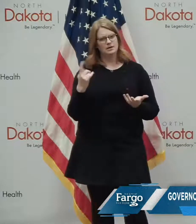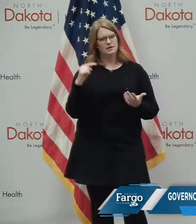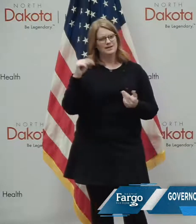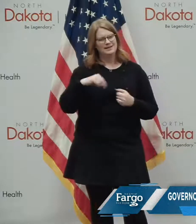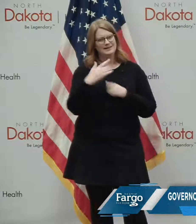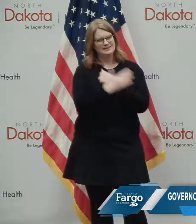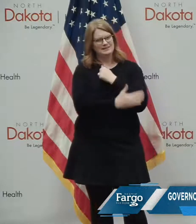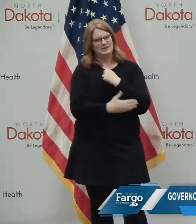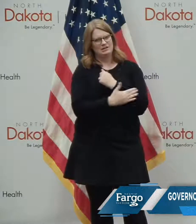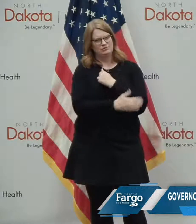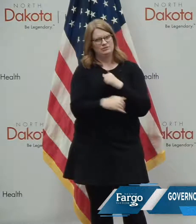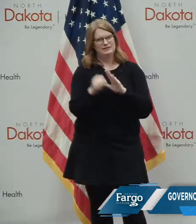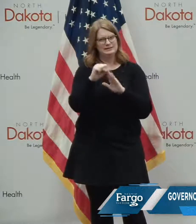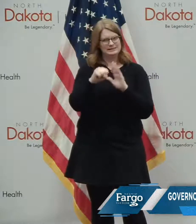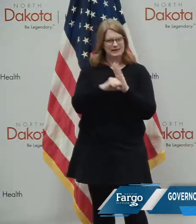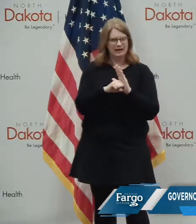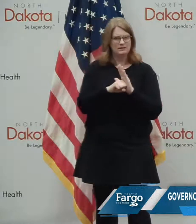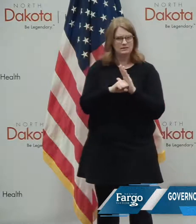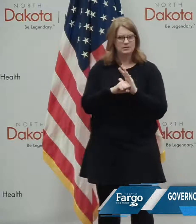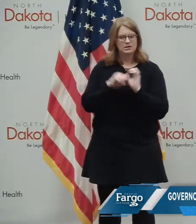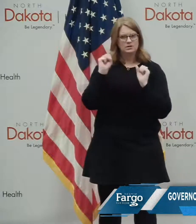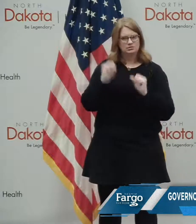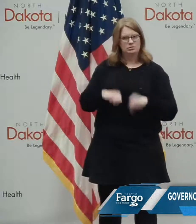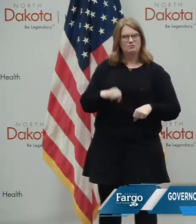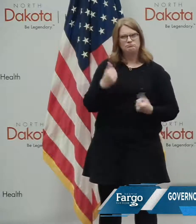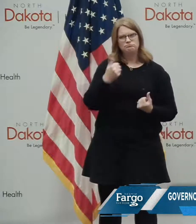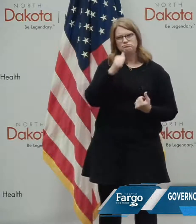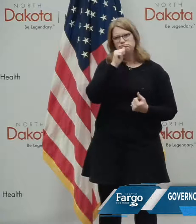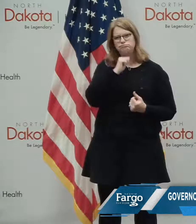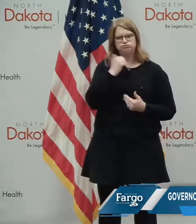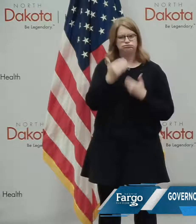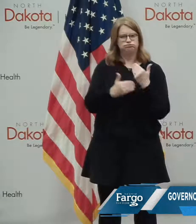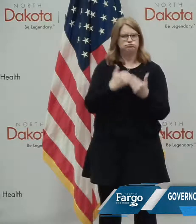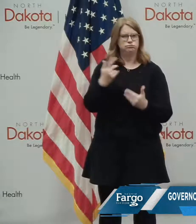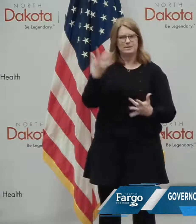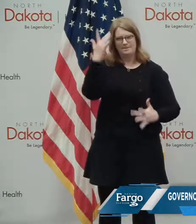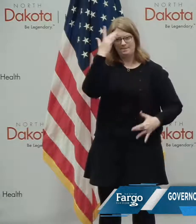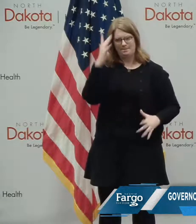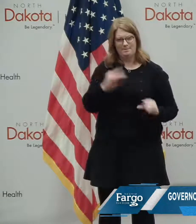state could be working our way through this pandemic.